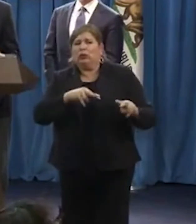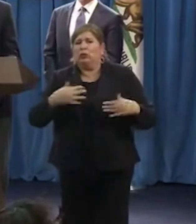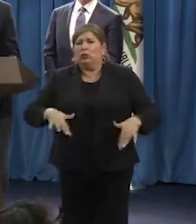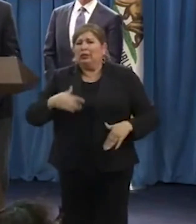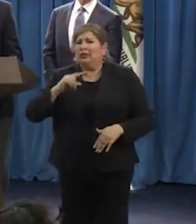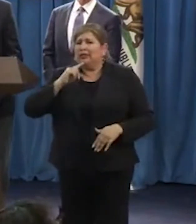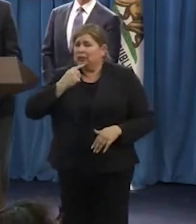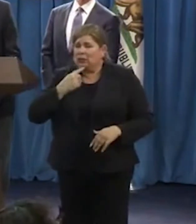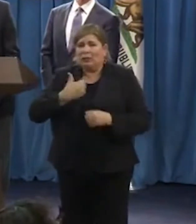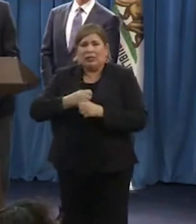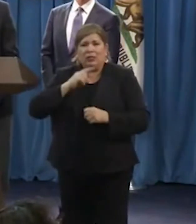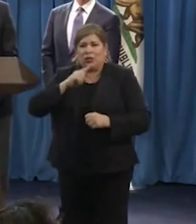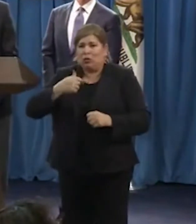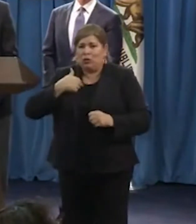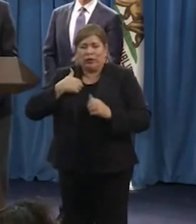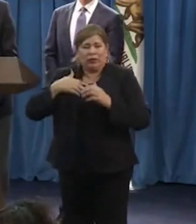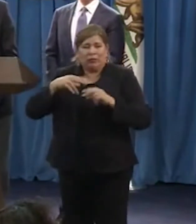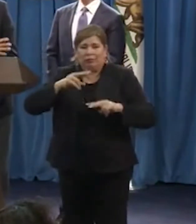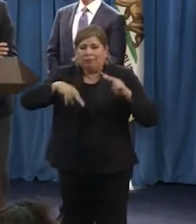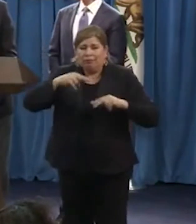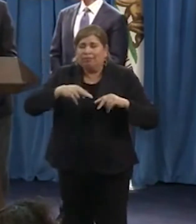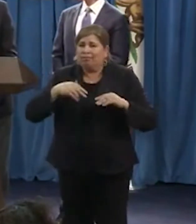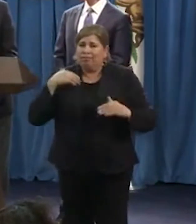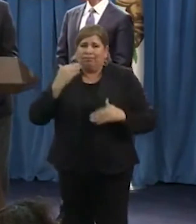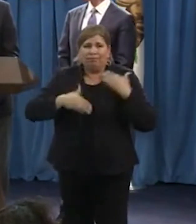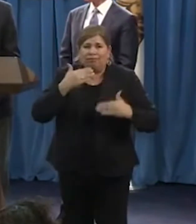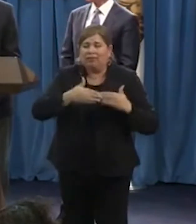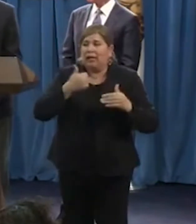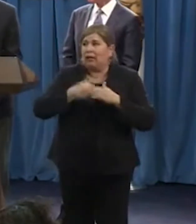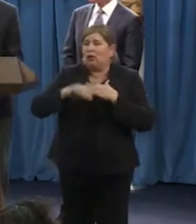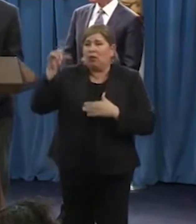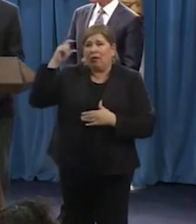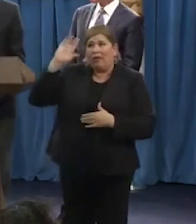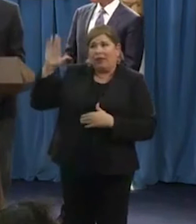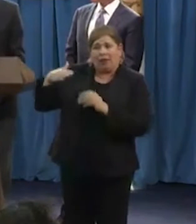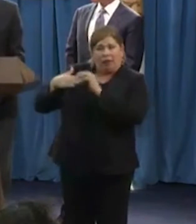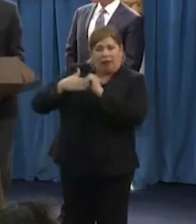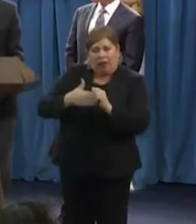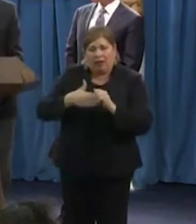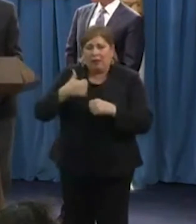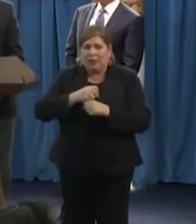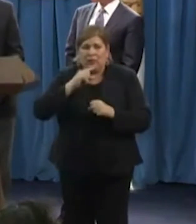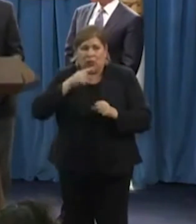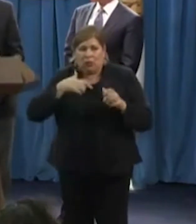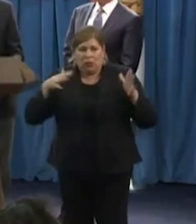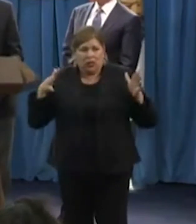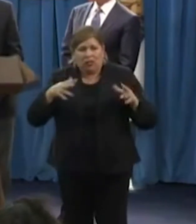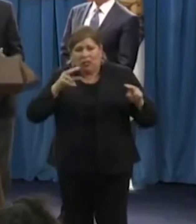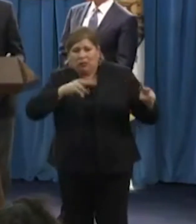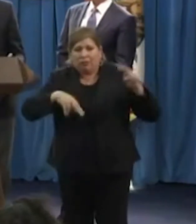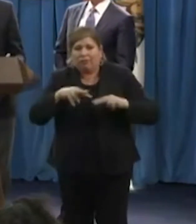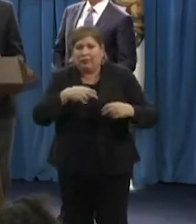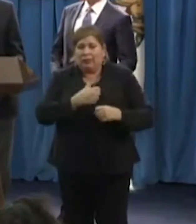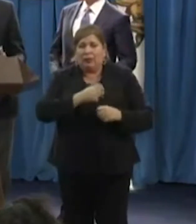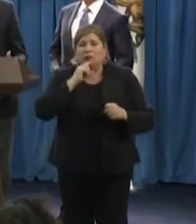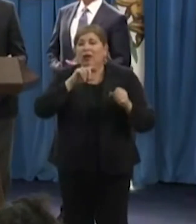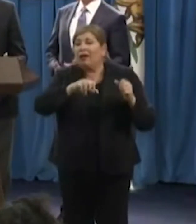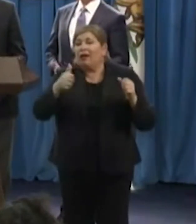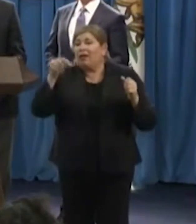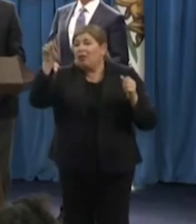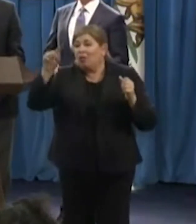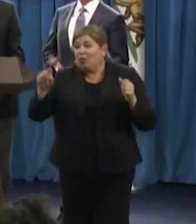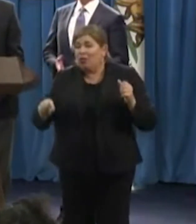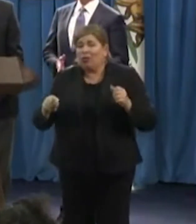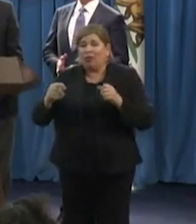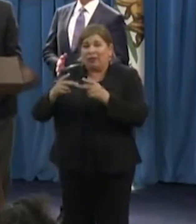lead, lean in, and under the governor's guidance to really push forward and make sure that other facilities, that we're